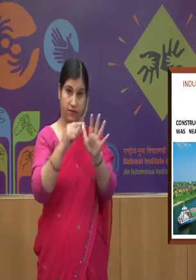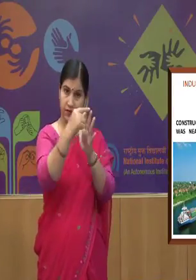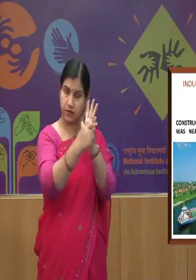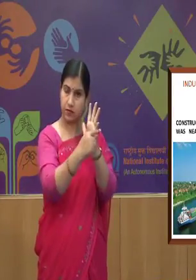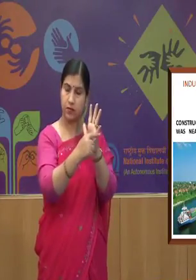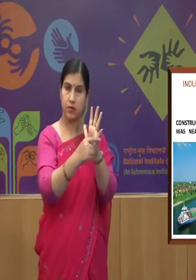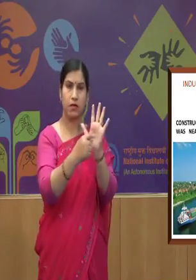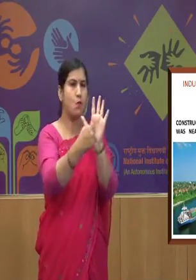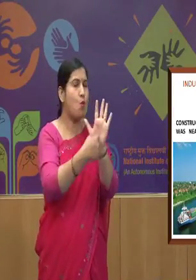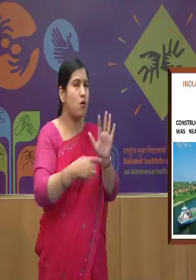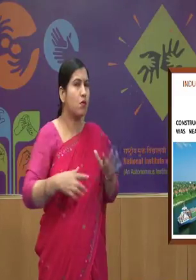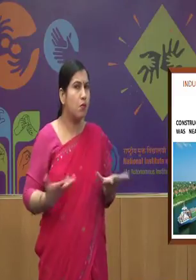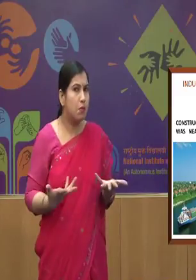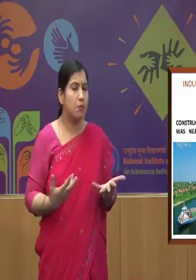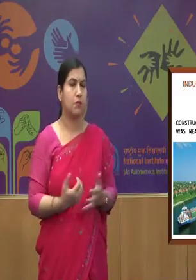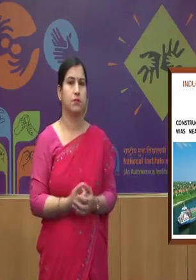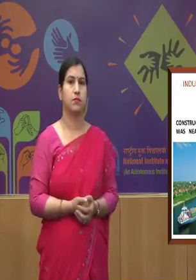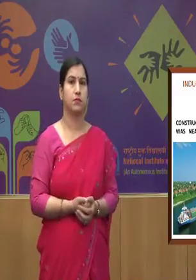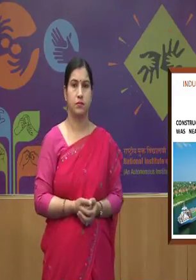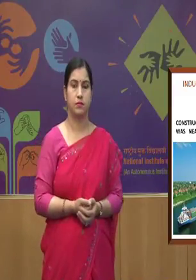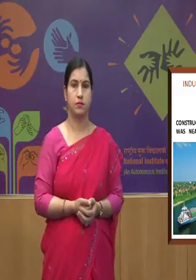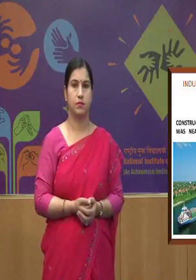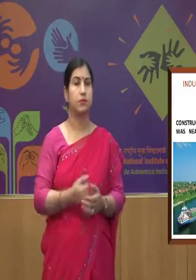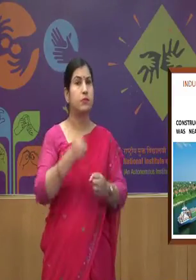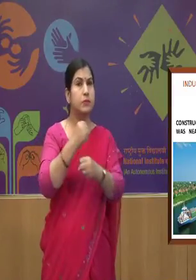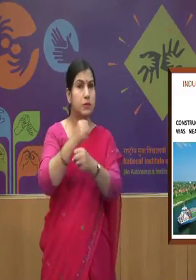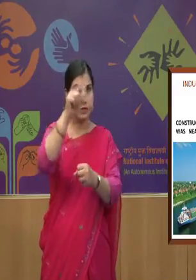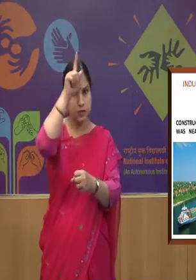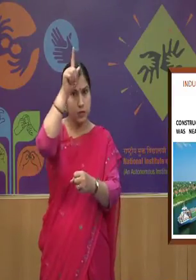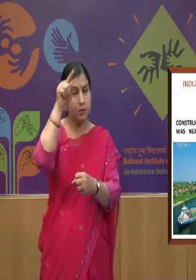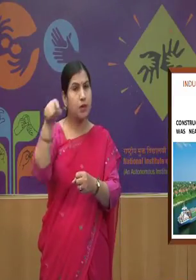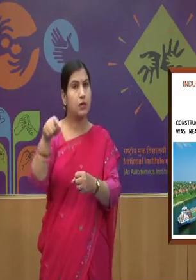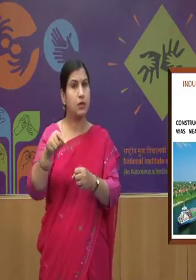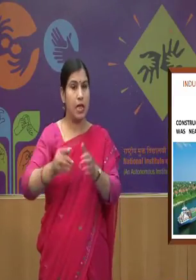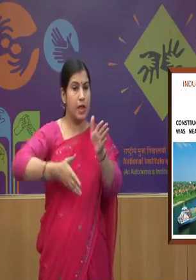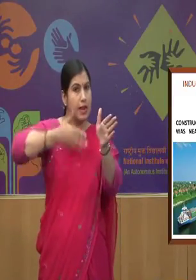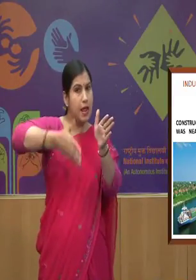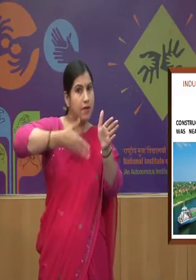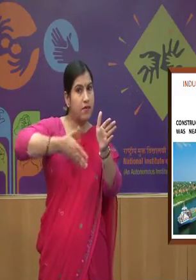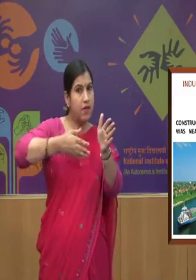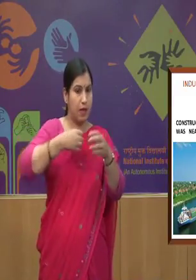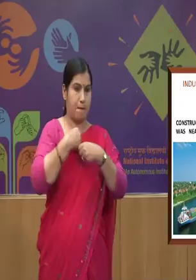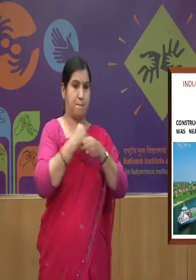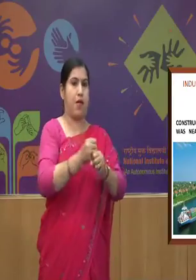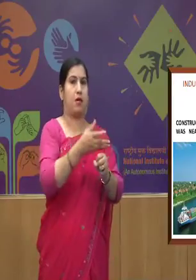Fifth cause can be Germany built railway line connecting